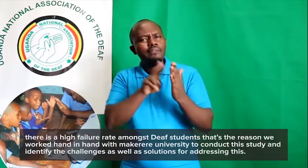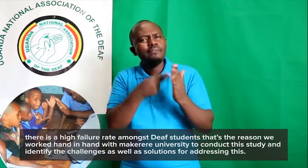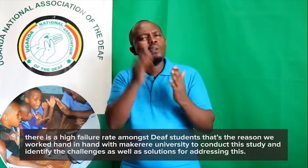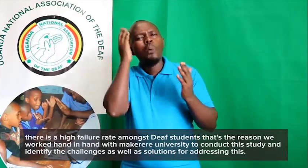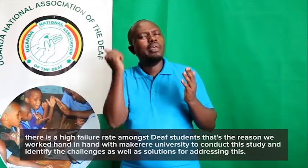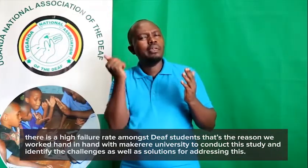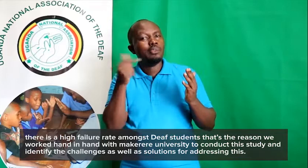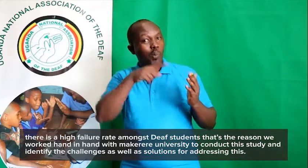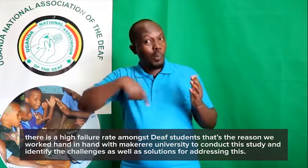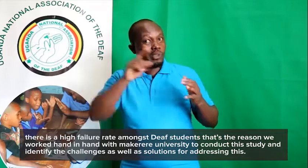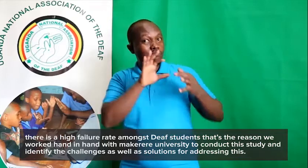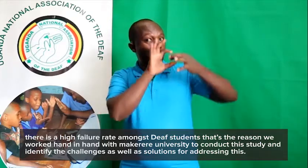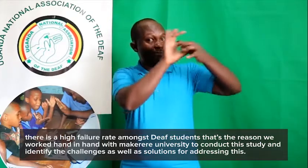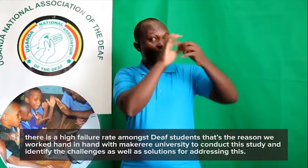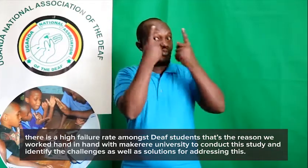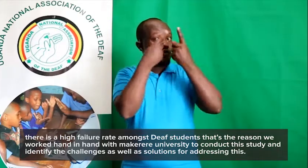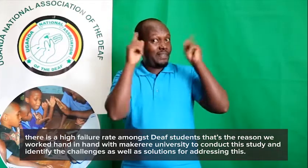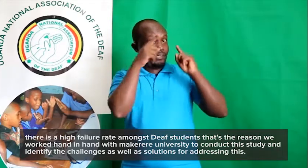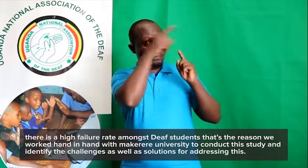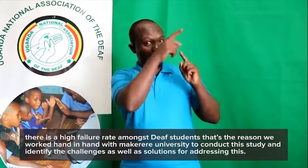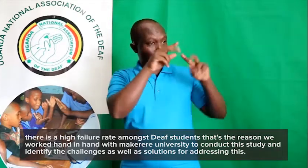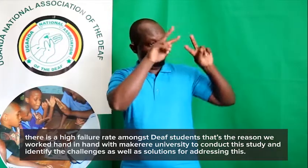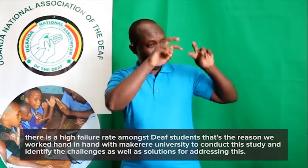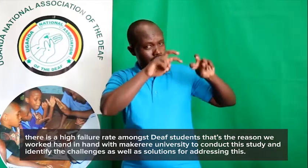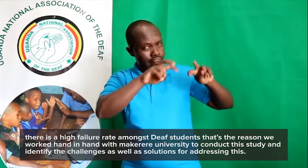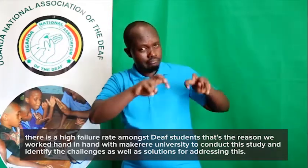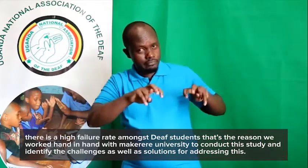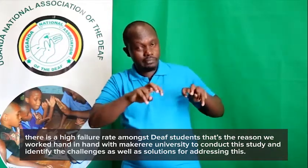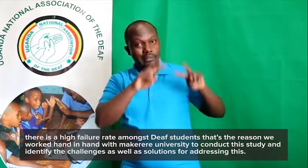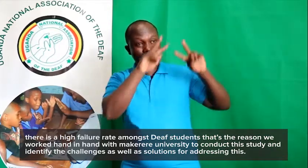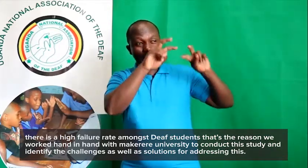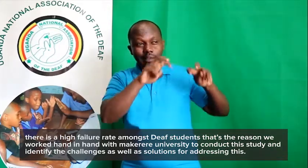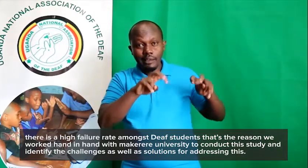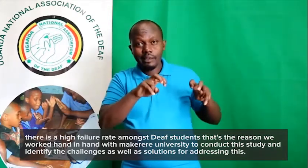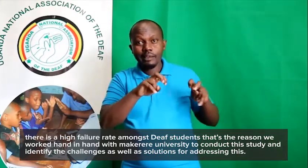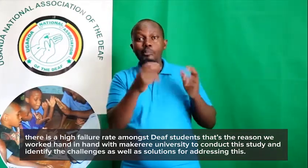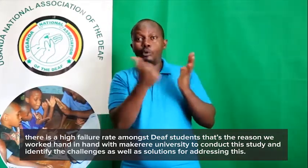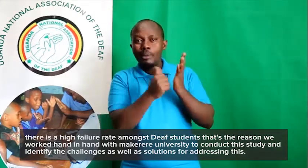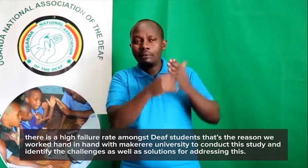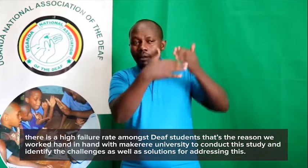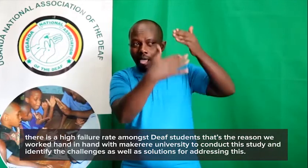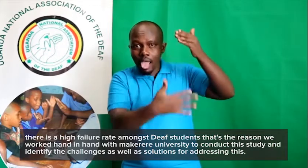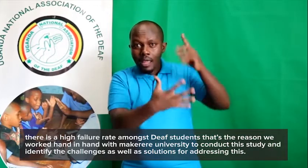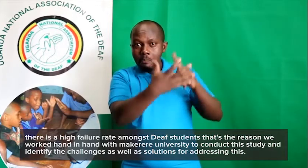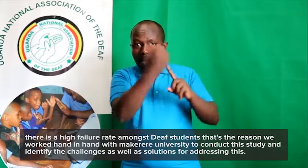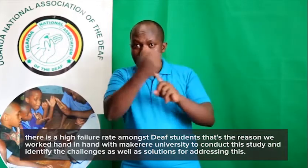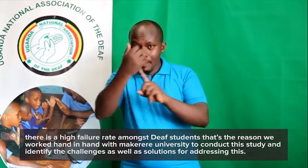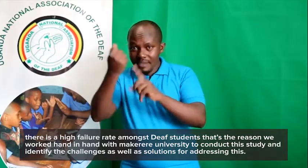failure rate amongst deaf students. That's the reason we worked hand in hand with Makerere University to conduct this study